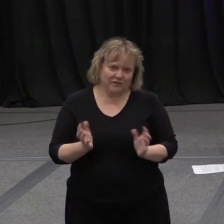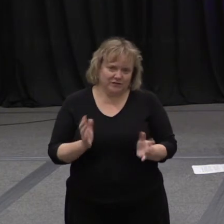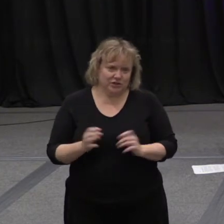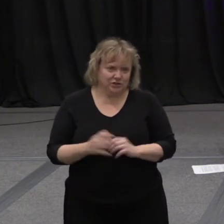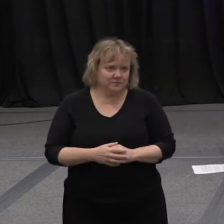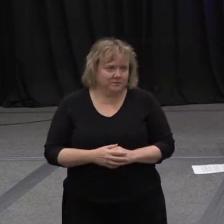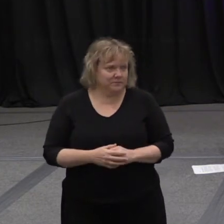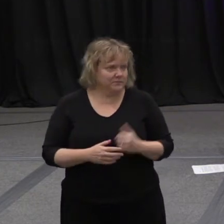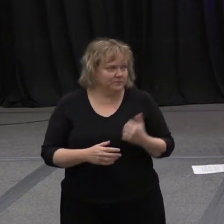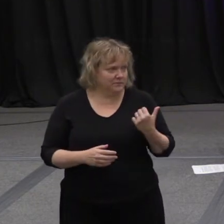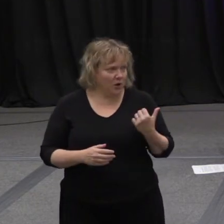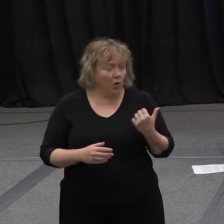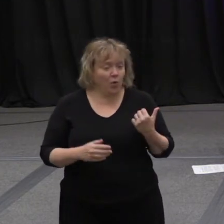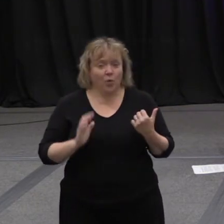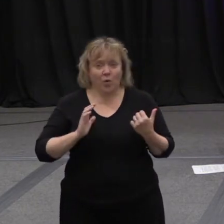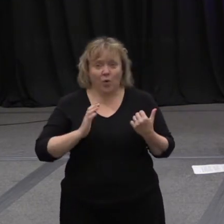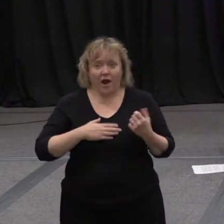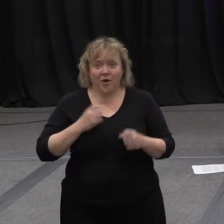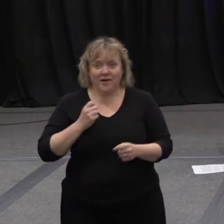Our panel for next year is growing.